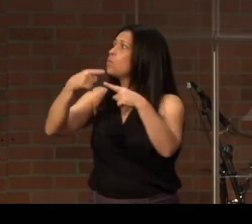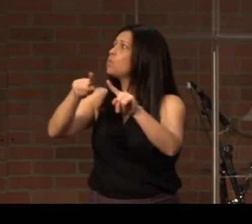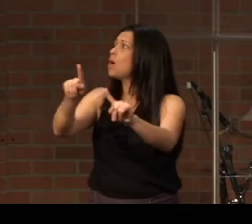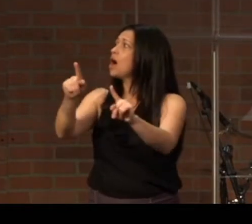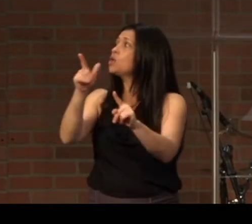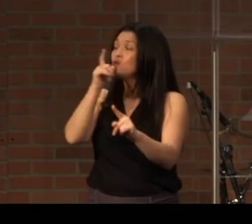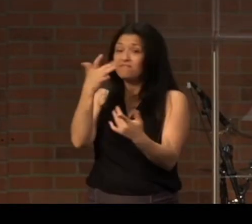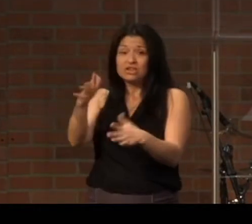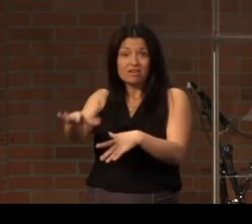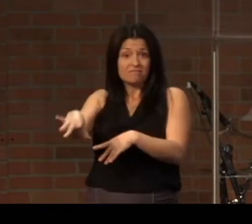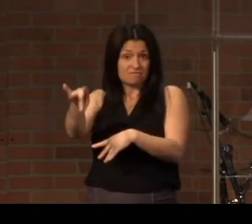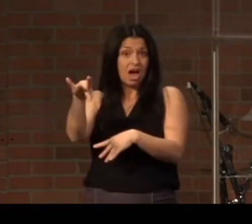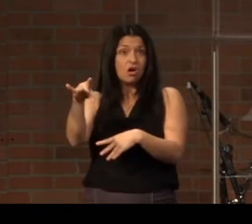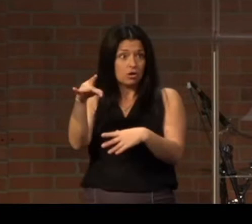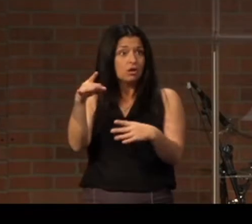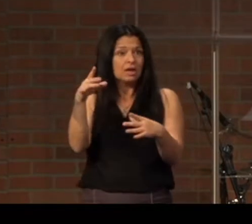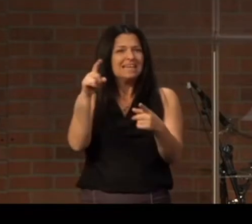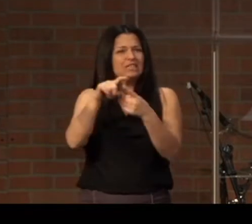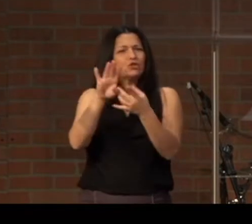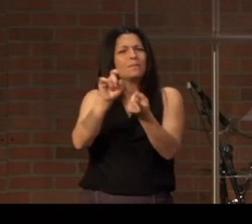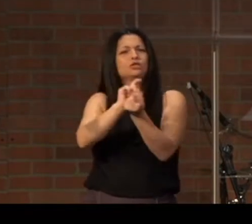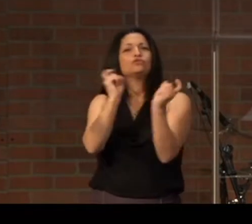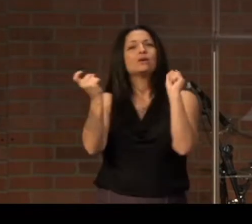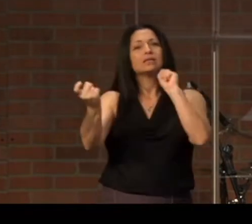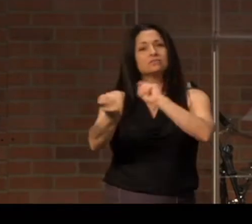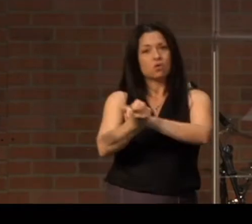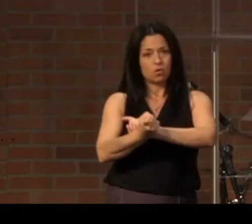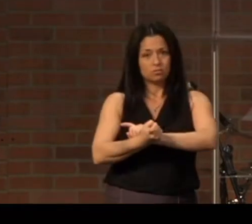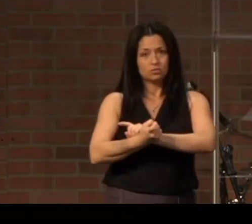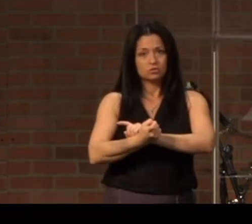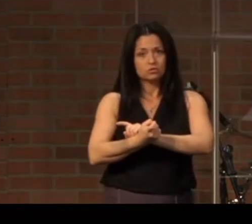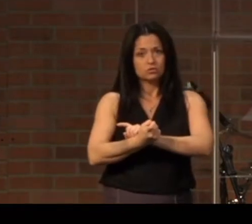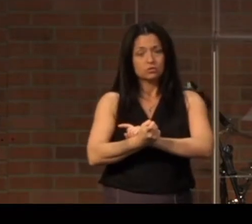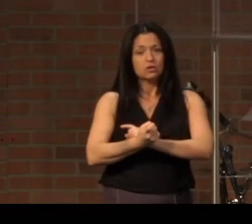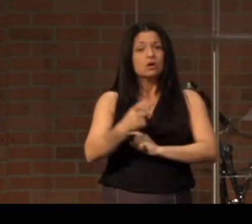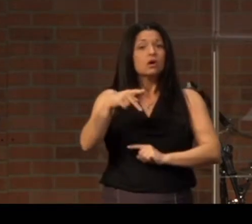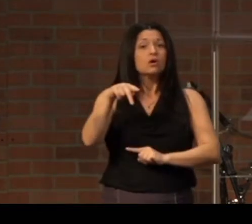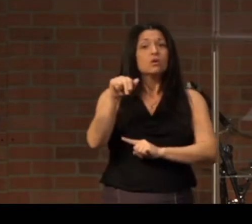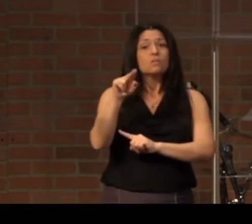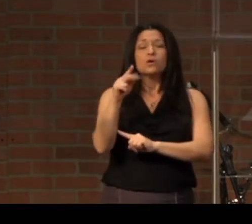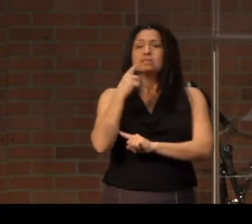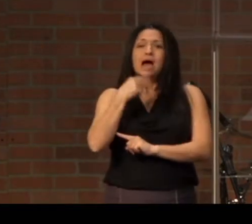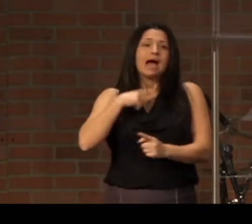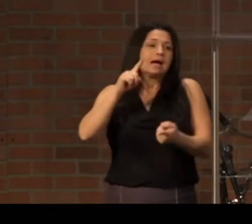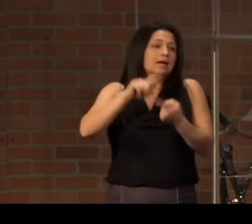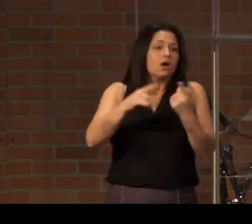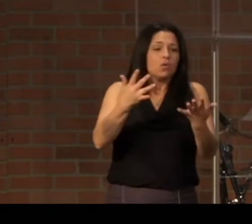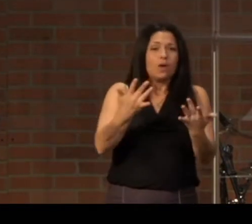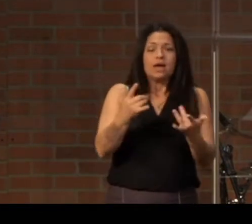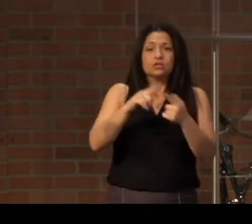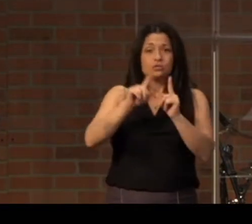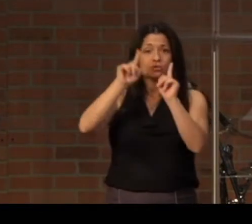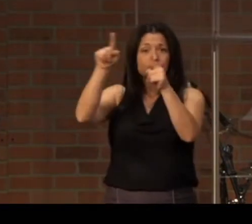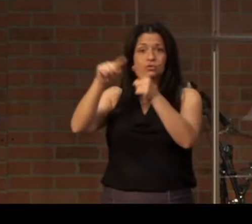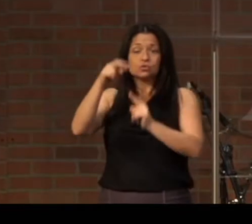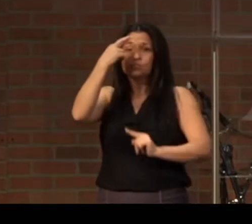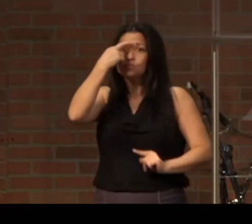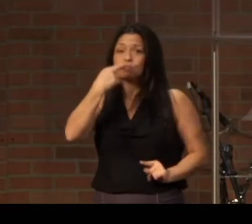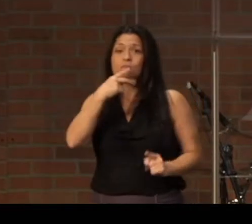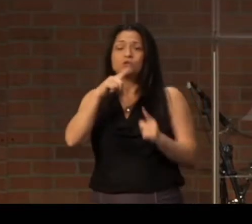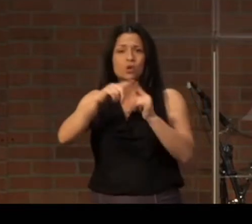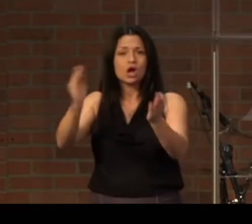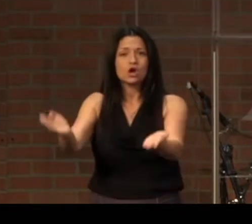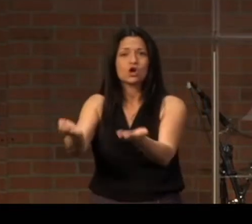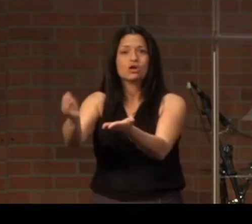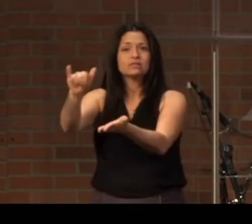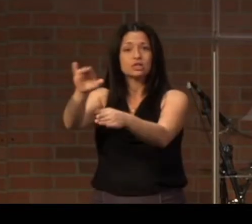Notice Romans 1. This is written to a church. Paul says, I can't wait to get to Rome so that I can encourage the church with